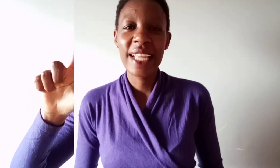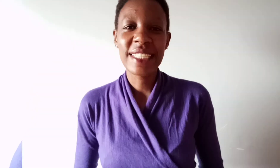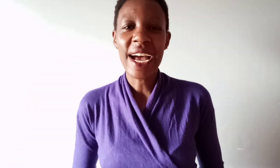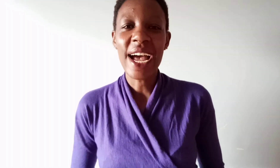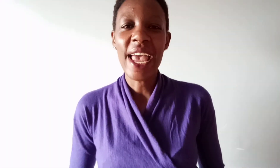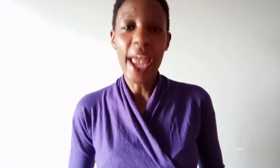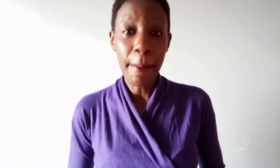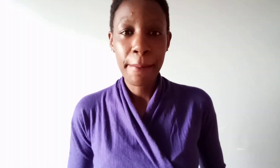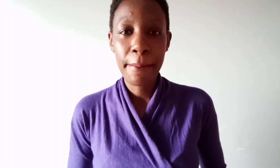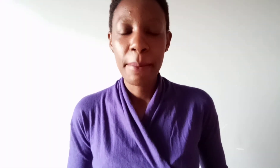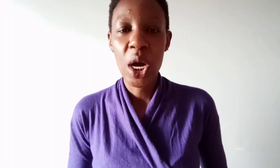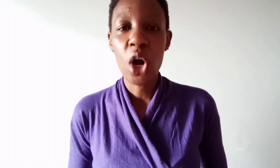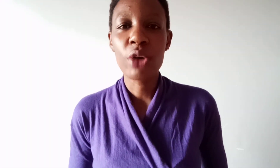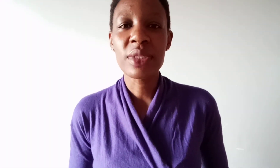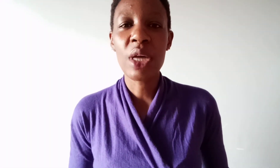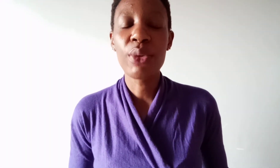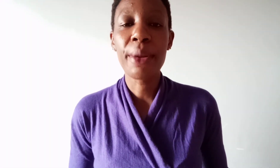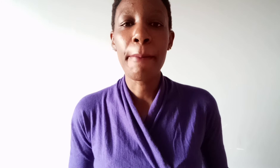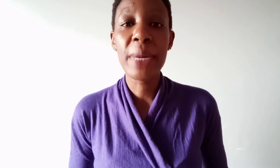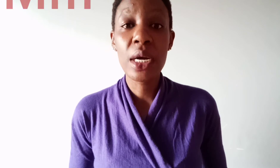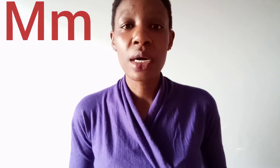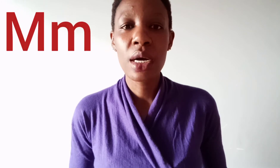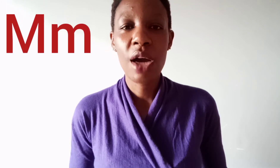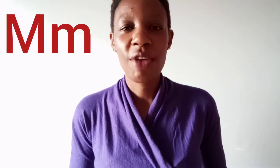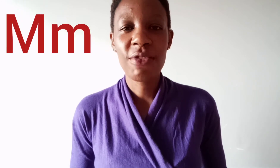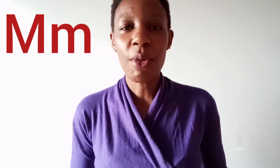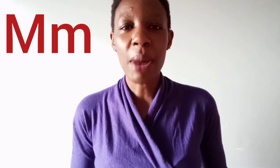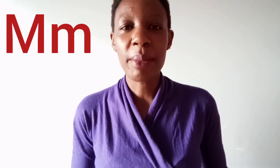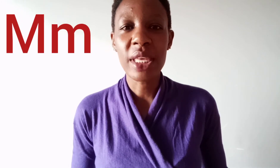Letter M or sound M for mummy.